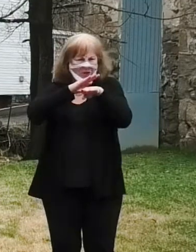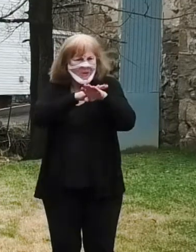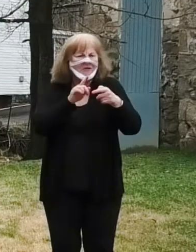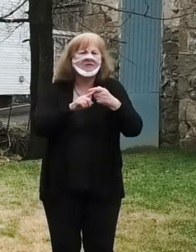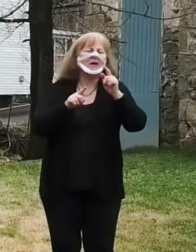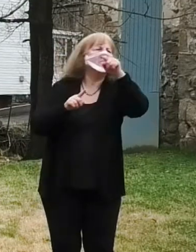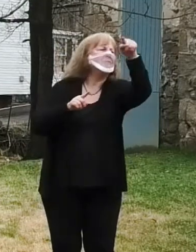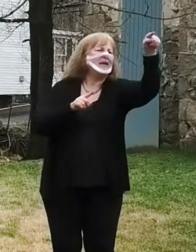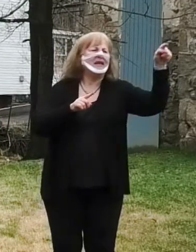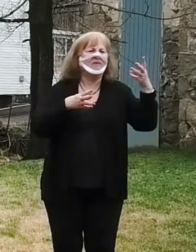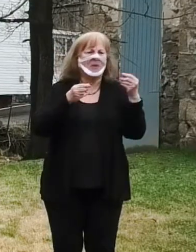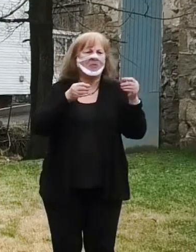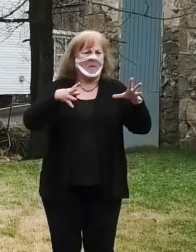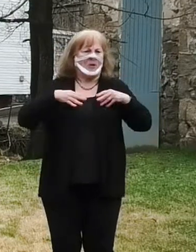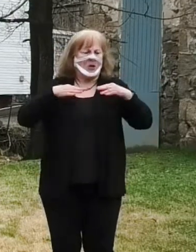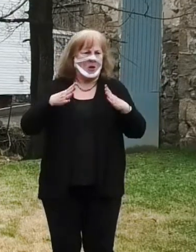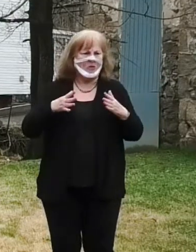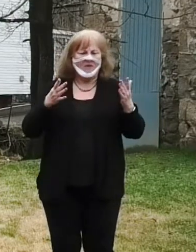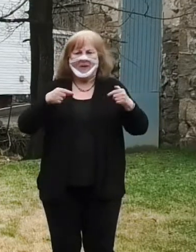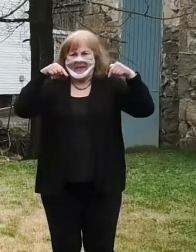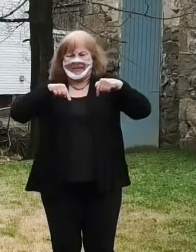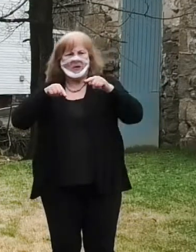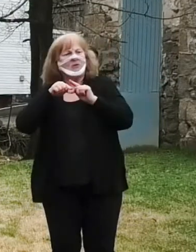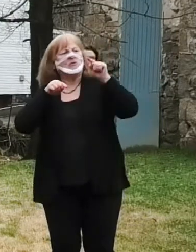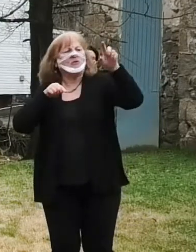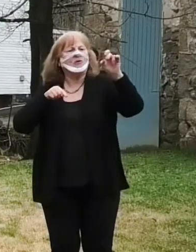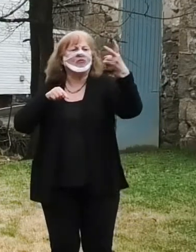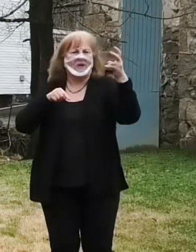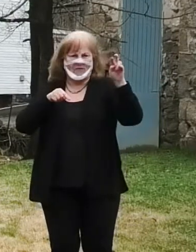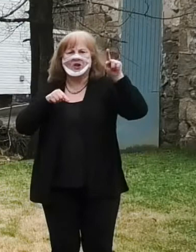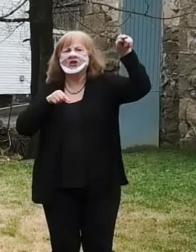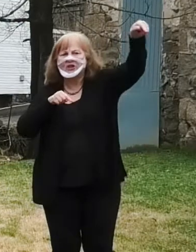property owners between here and the river.